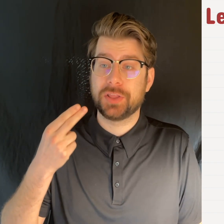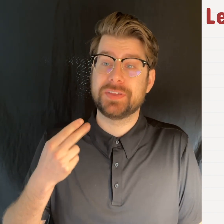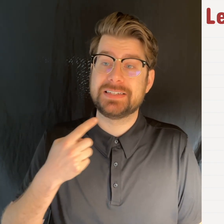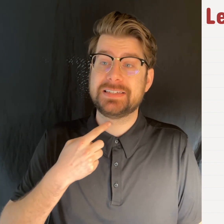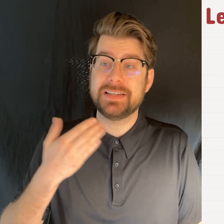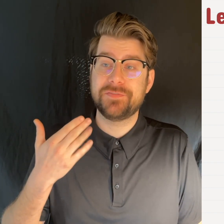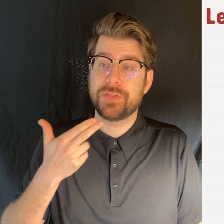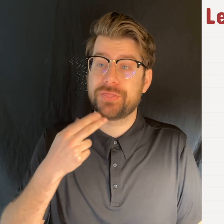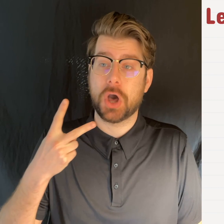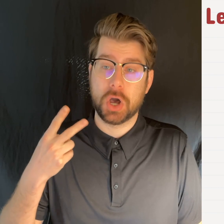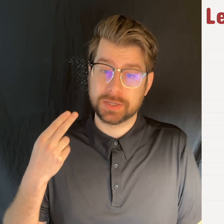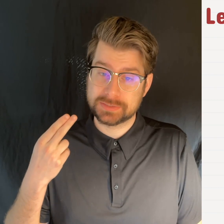the diphthongs.